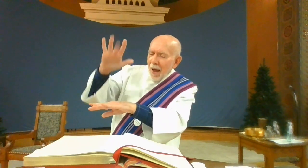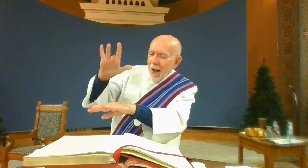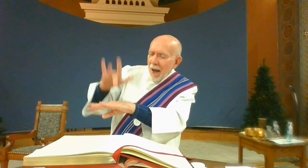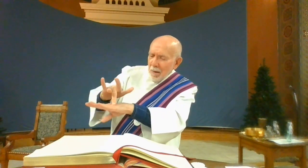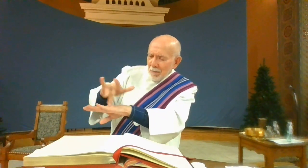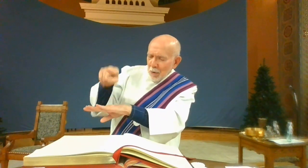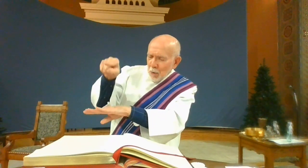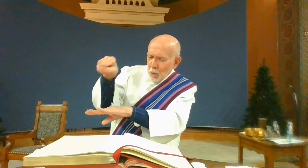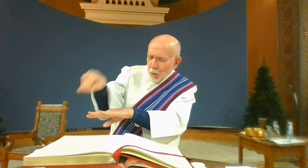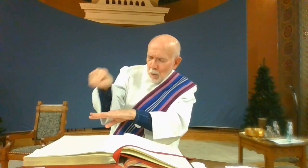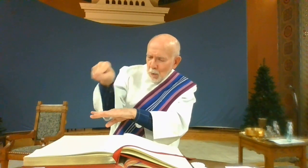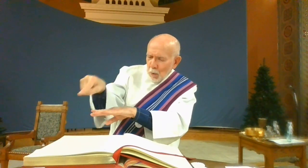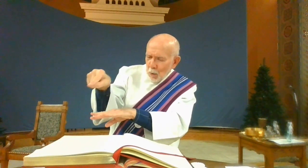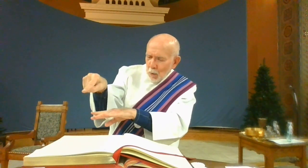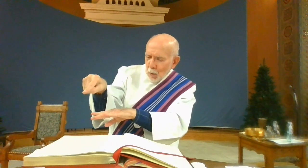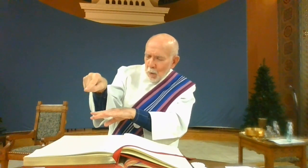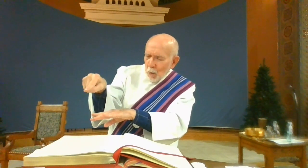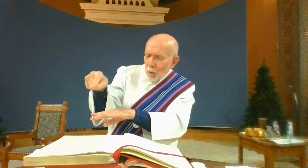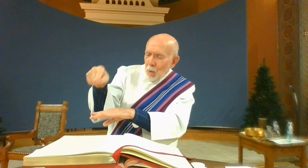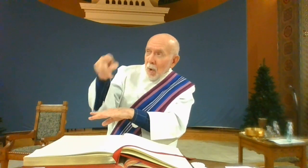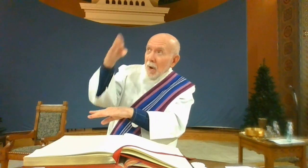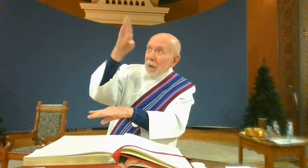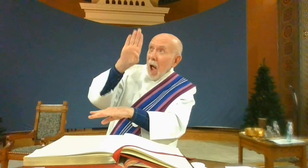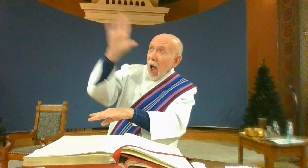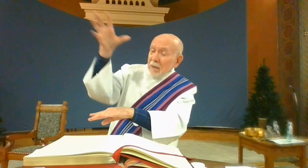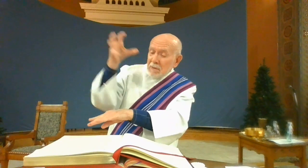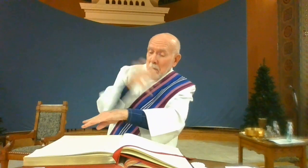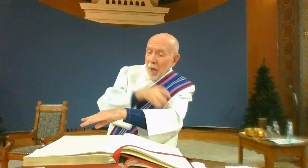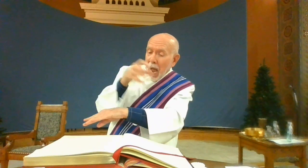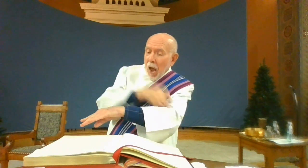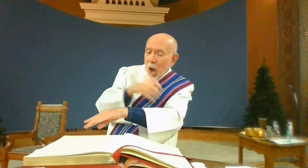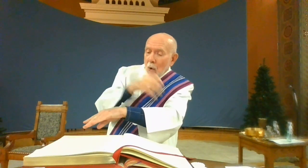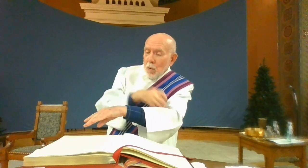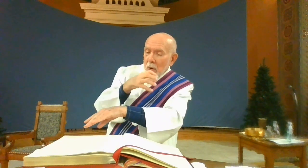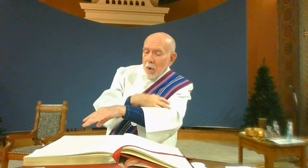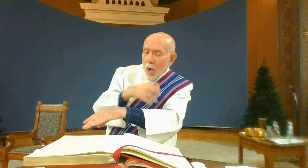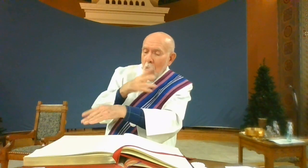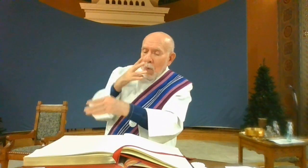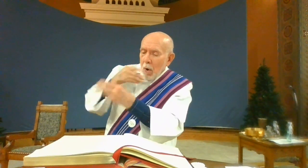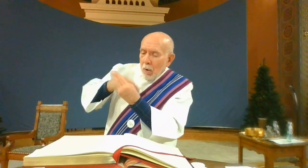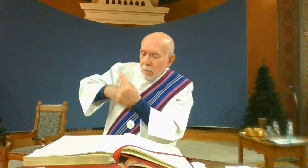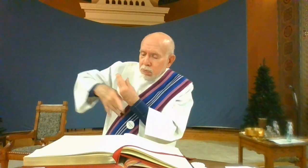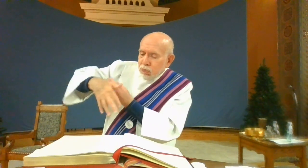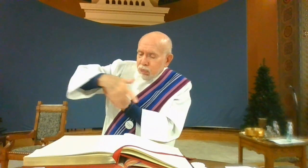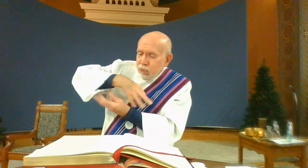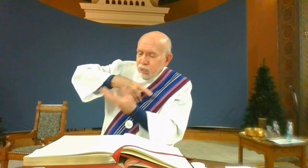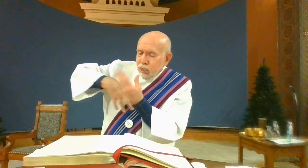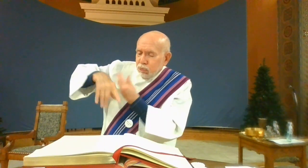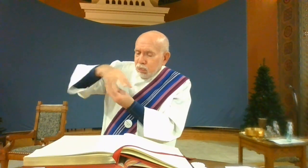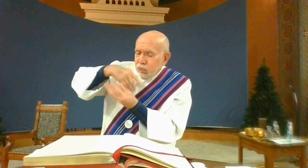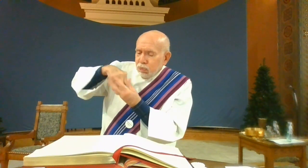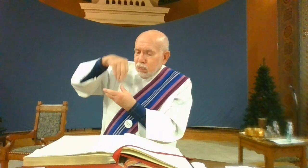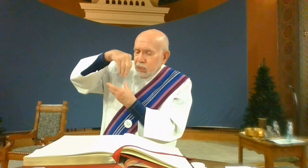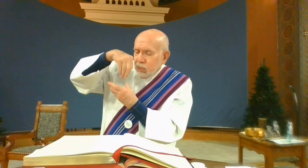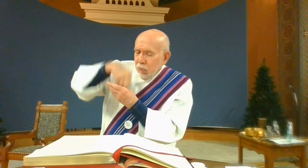The Holy Spirit will come upon you, and the power of the Most High will overshadow you.